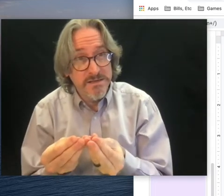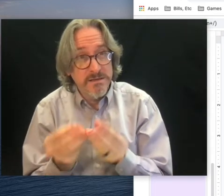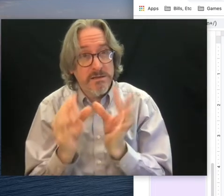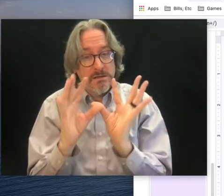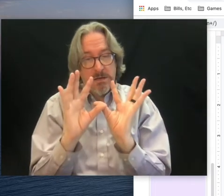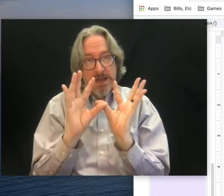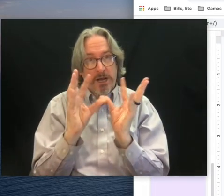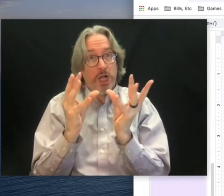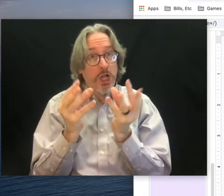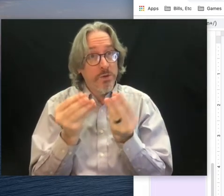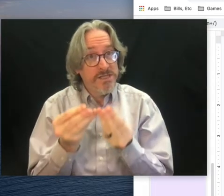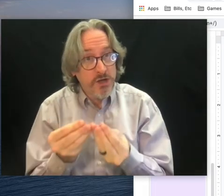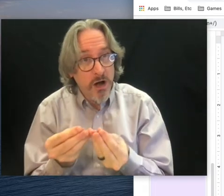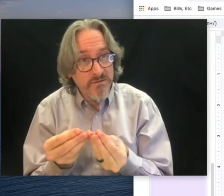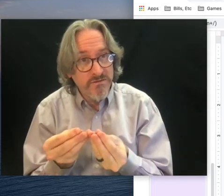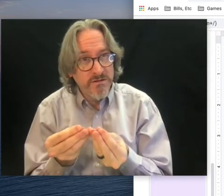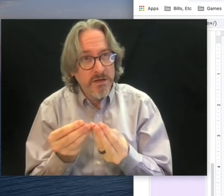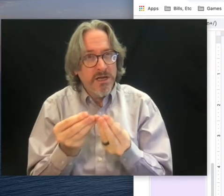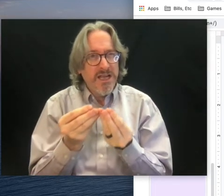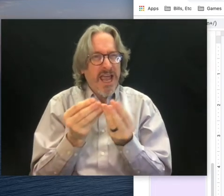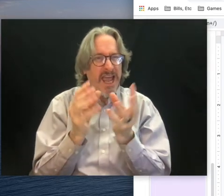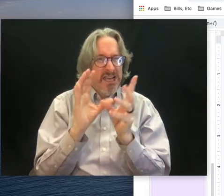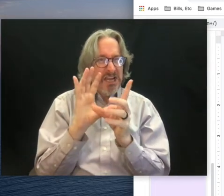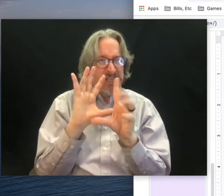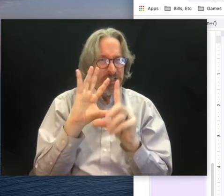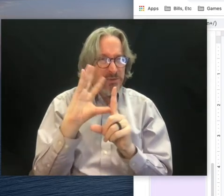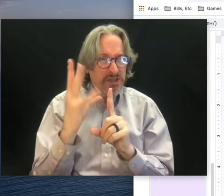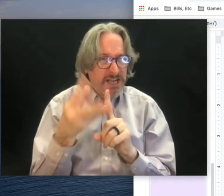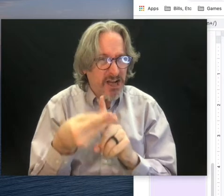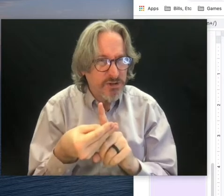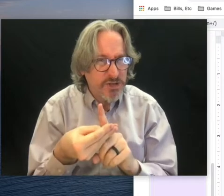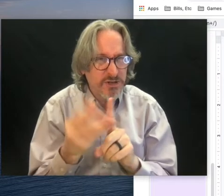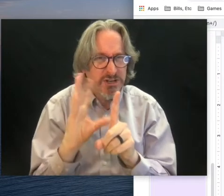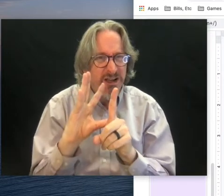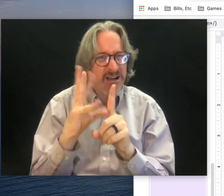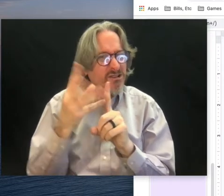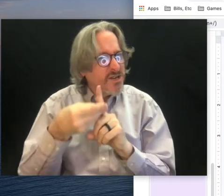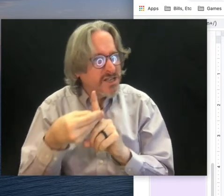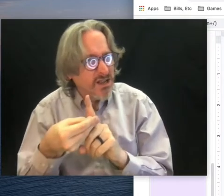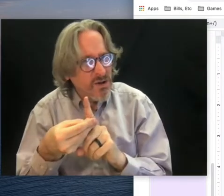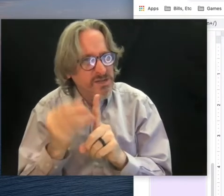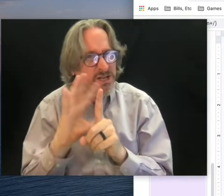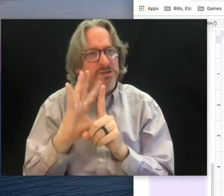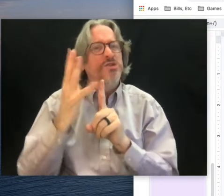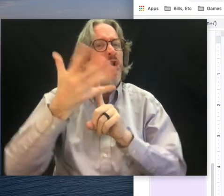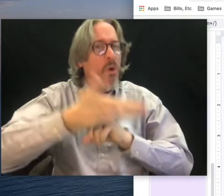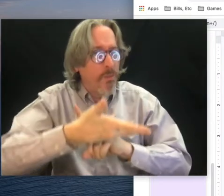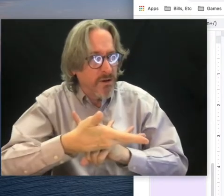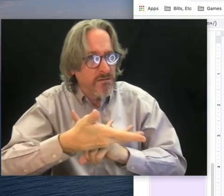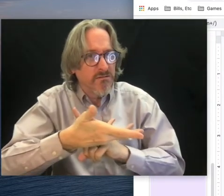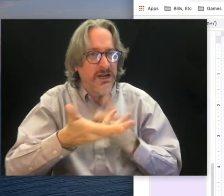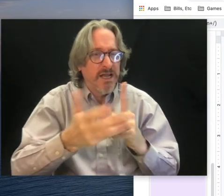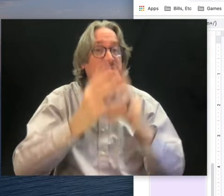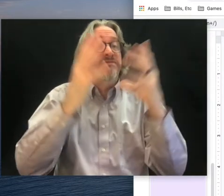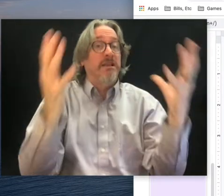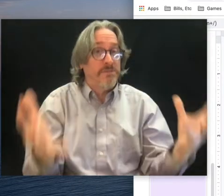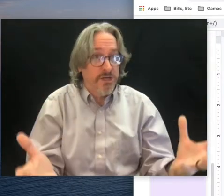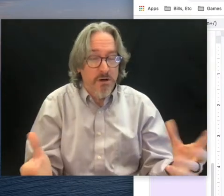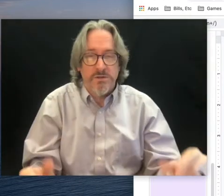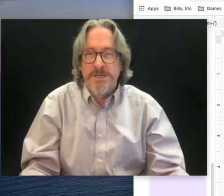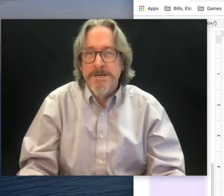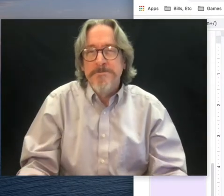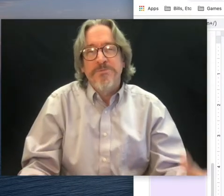this and it closes off. And especially with like culture, a culture doesn't close. A culture is open, right? It